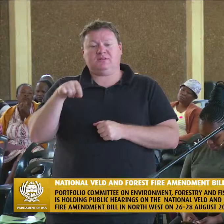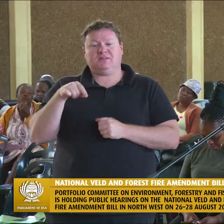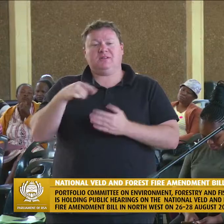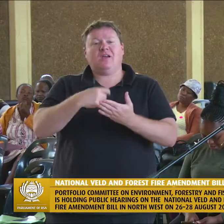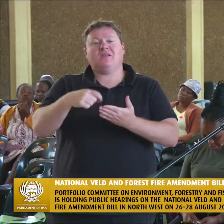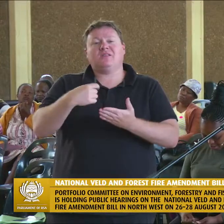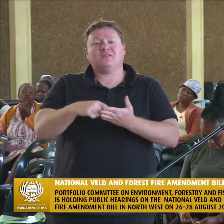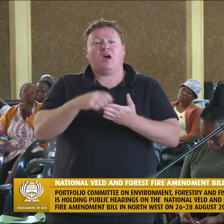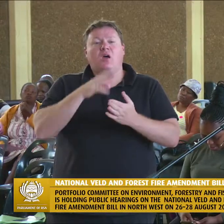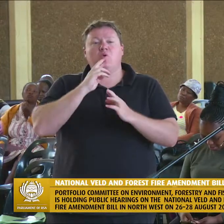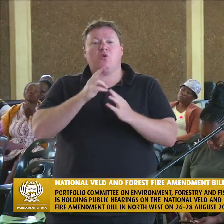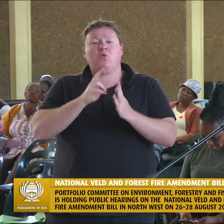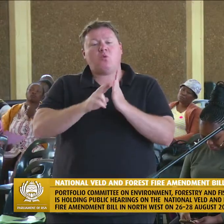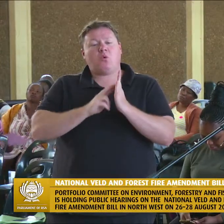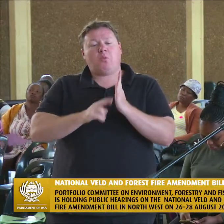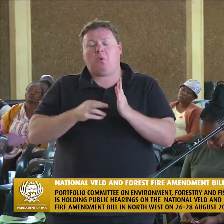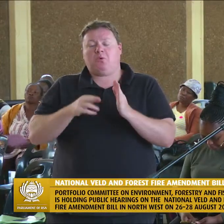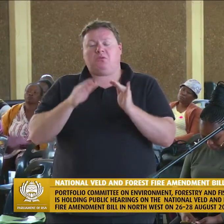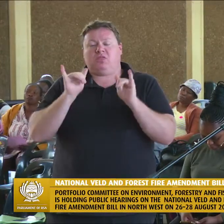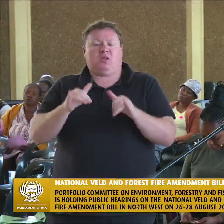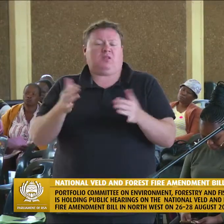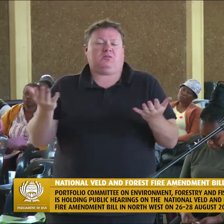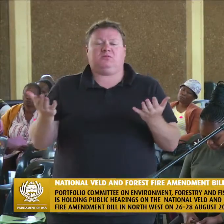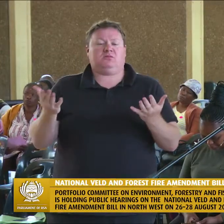reports because at the